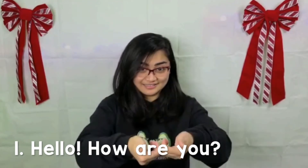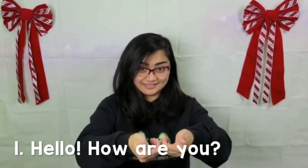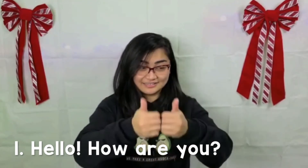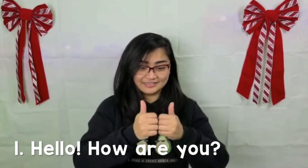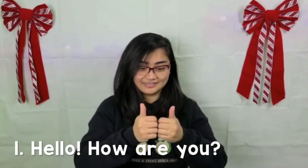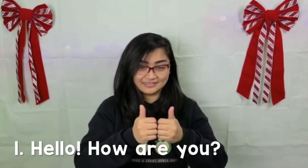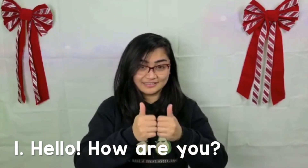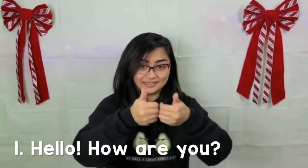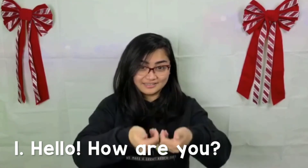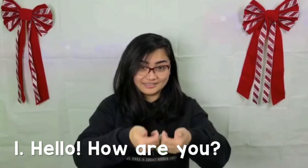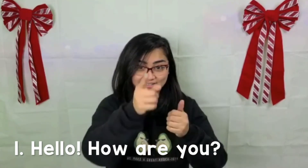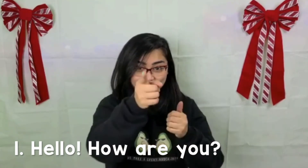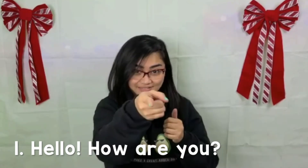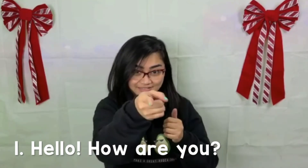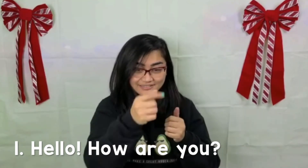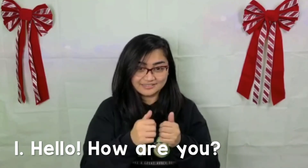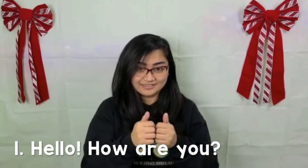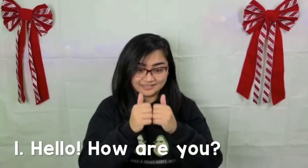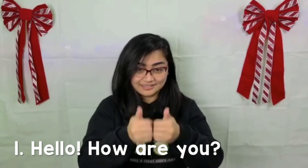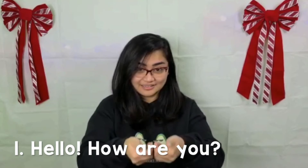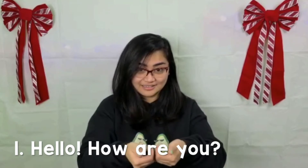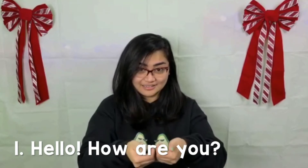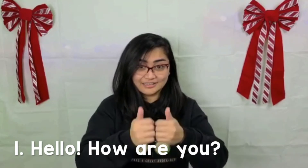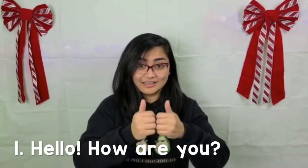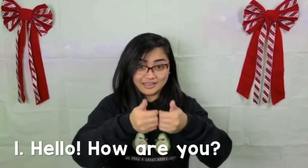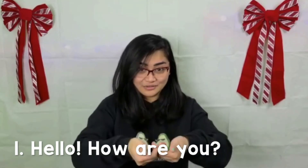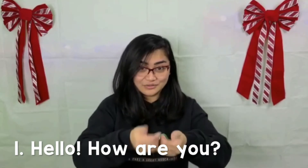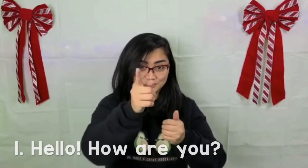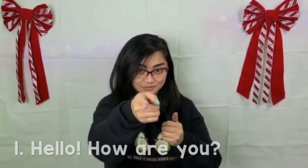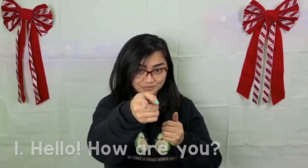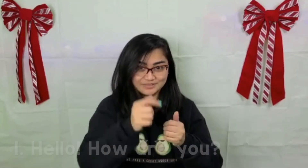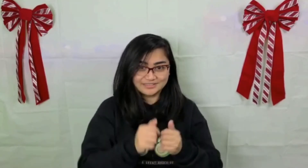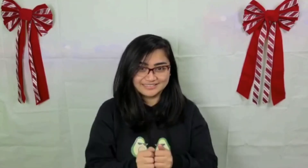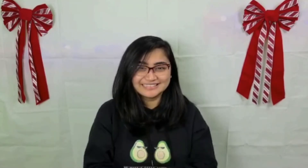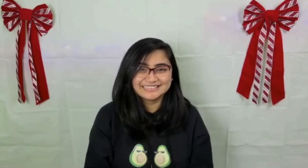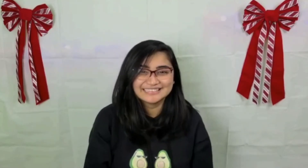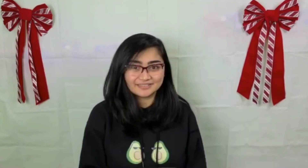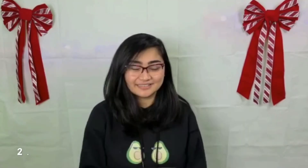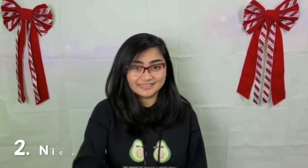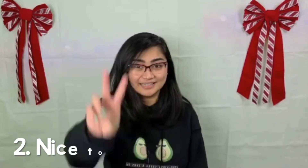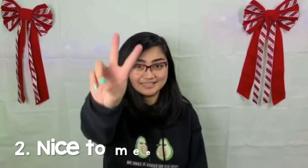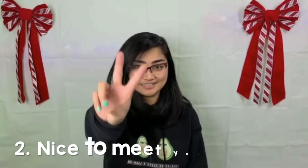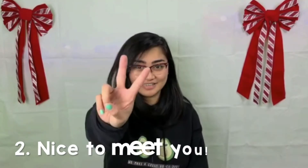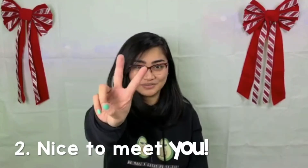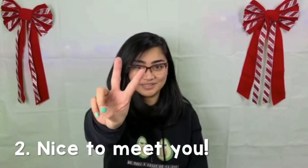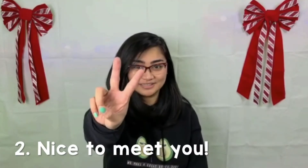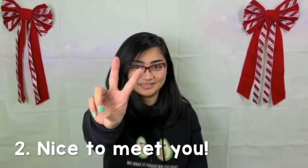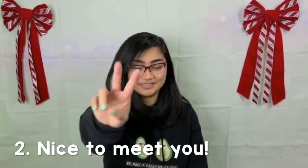how. And then you point to the person you're talking to. How you? For the second one, we're going to be